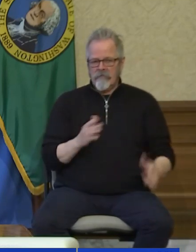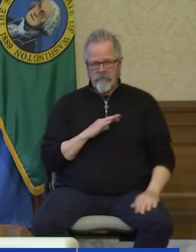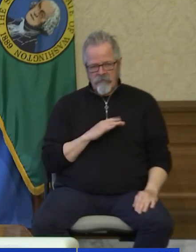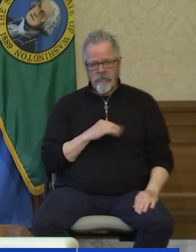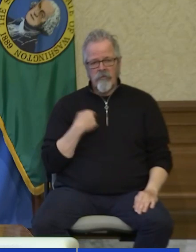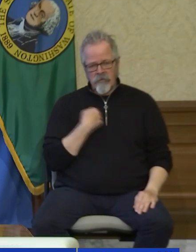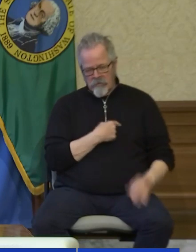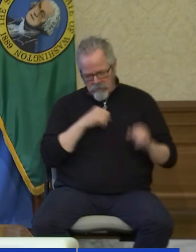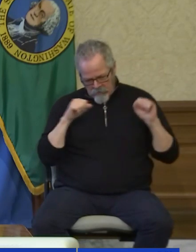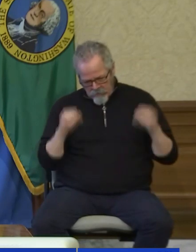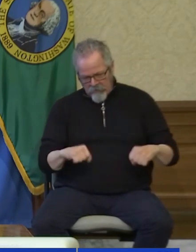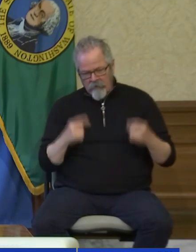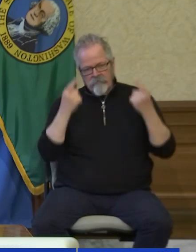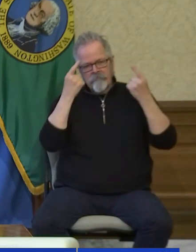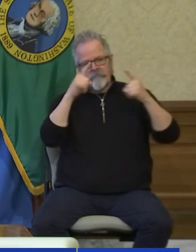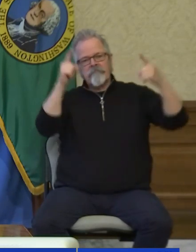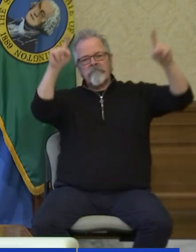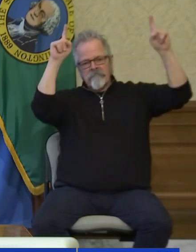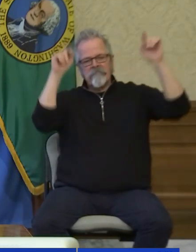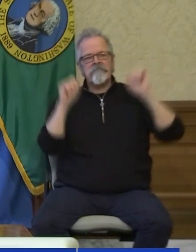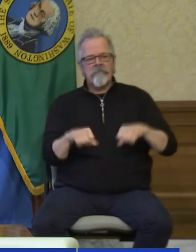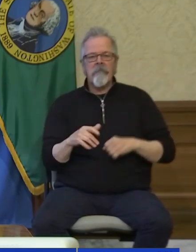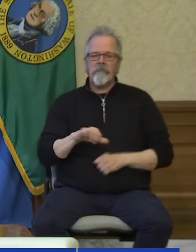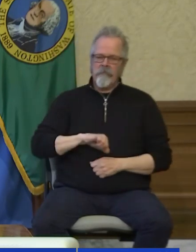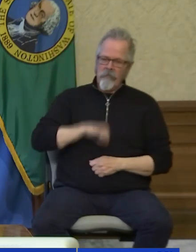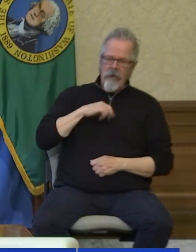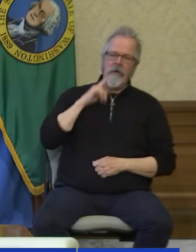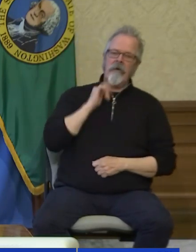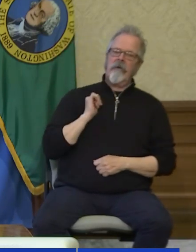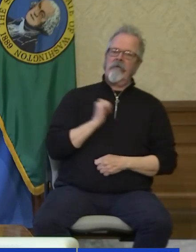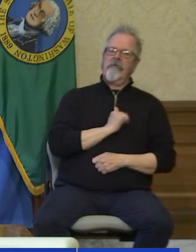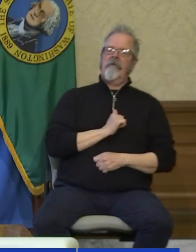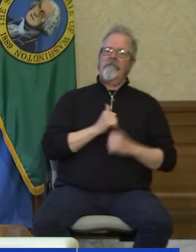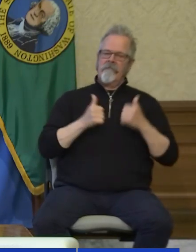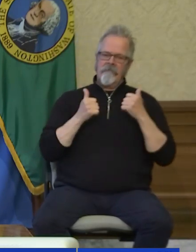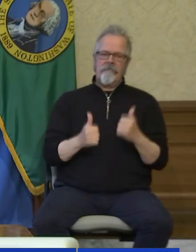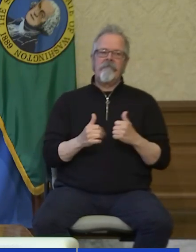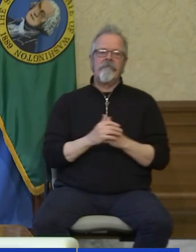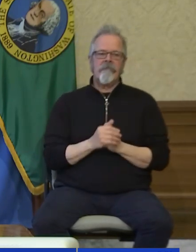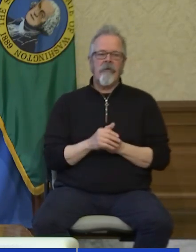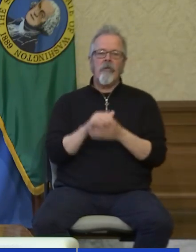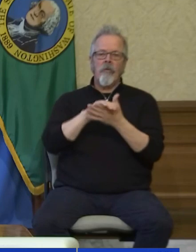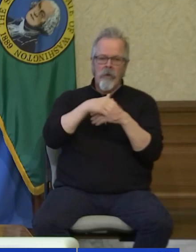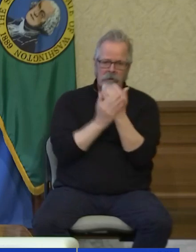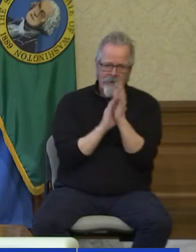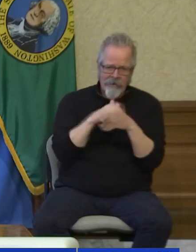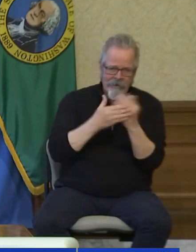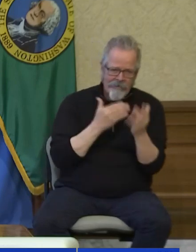we're going to be proud of our state as we are now. Until then, please wash your hands. Thank you.